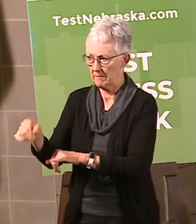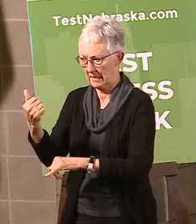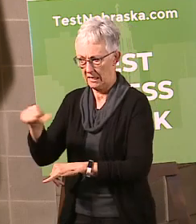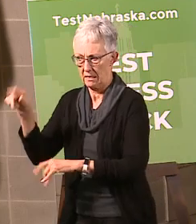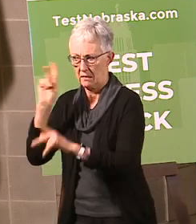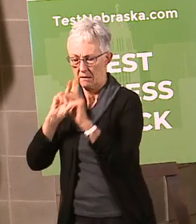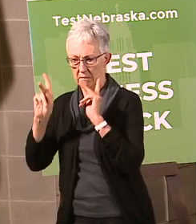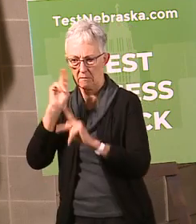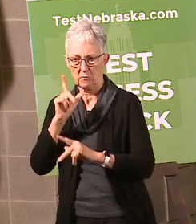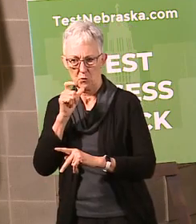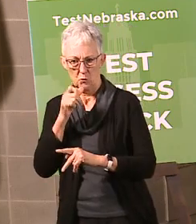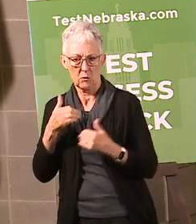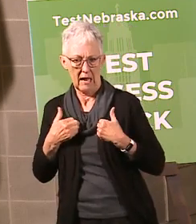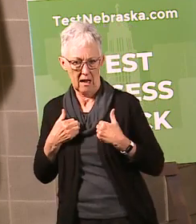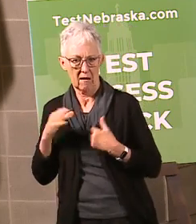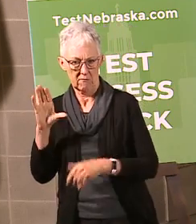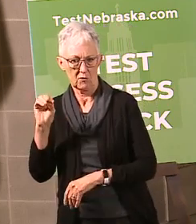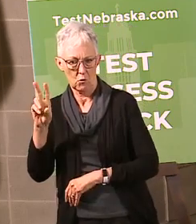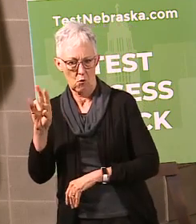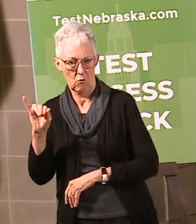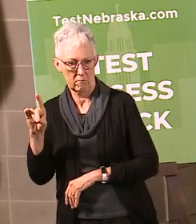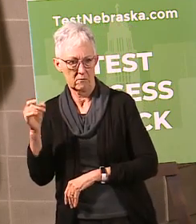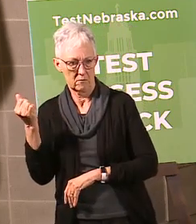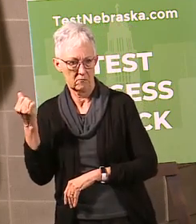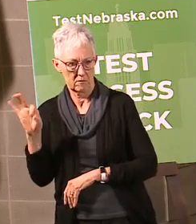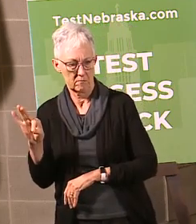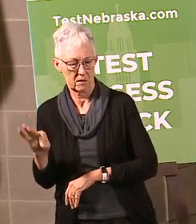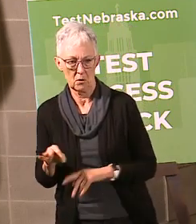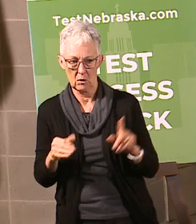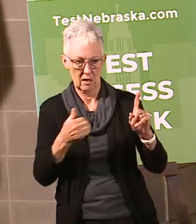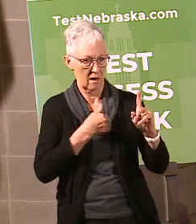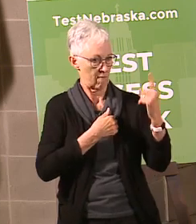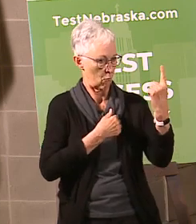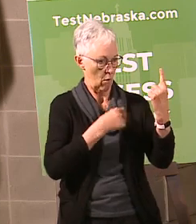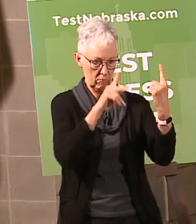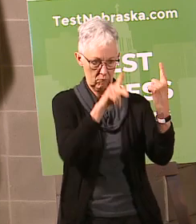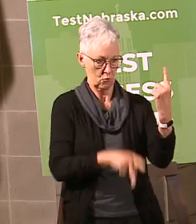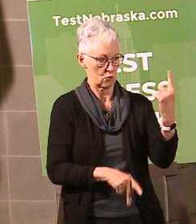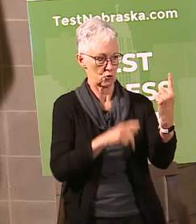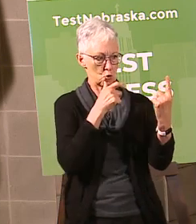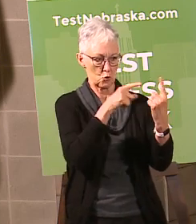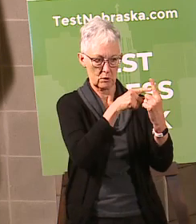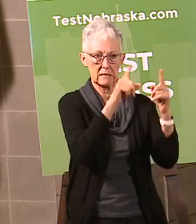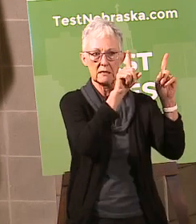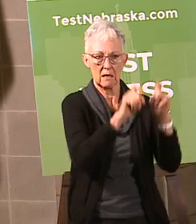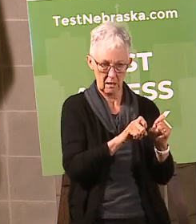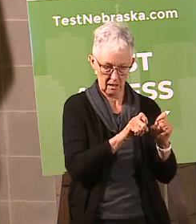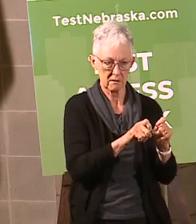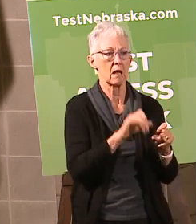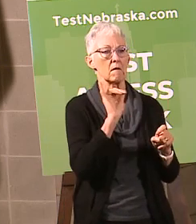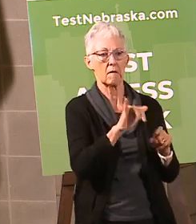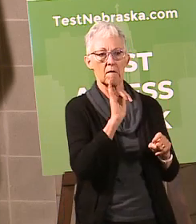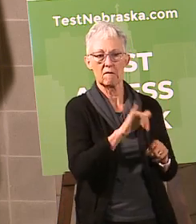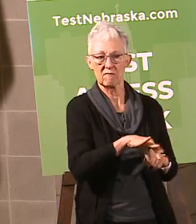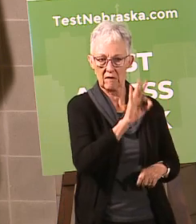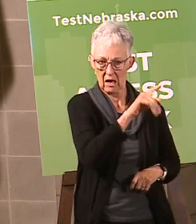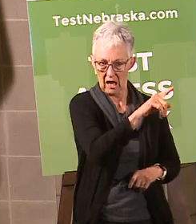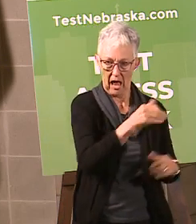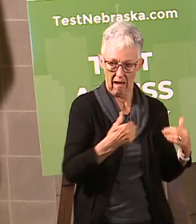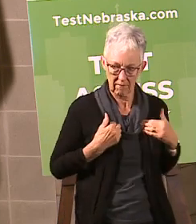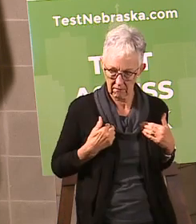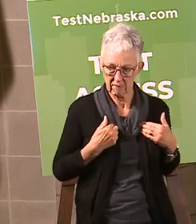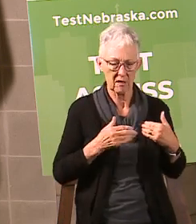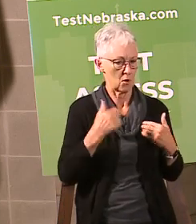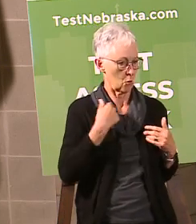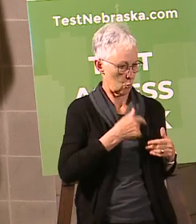tested. In this case, we've got a gentleman who tested as part of a medical procedure, so we will do the contact tracing. Anybody who's determined to be close